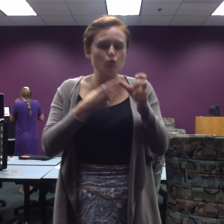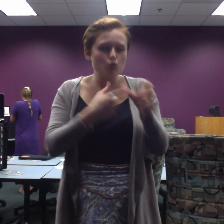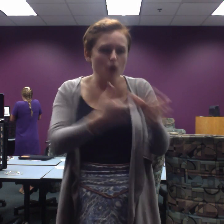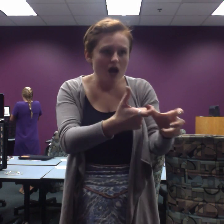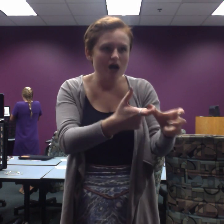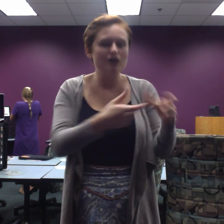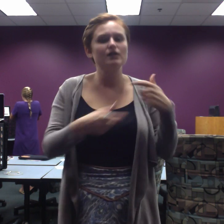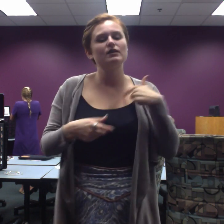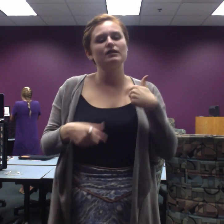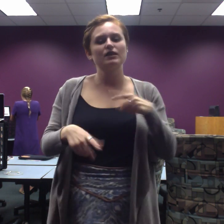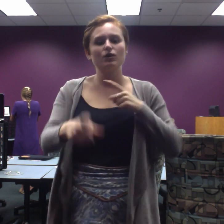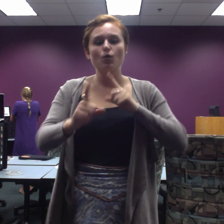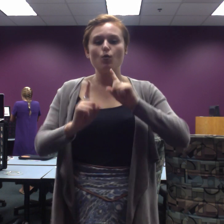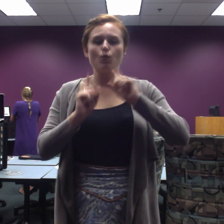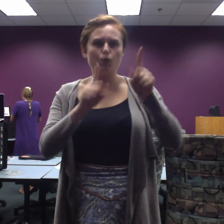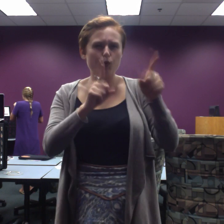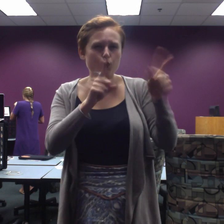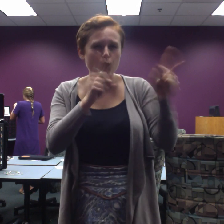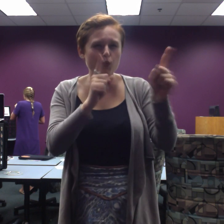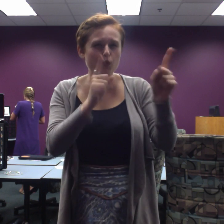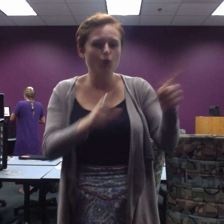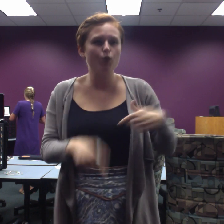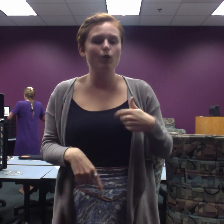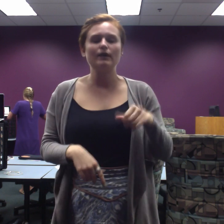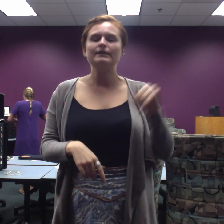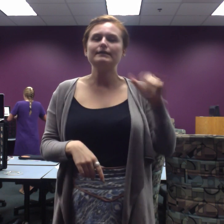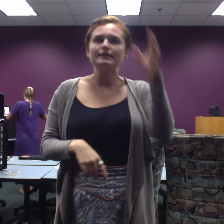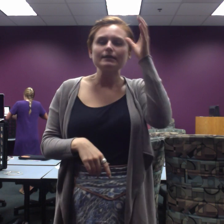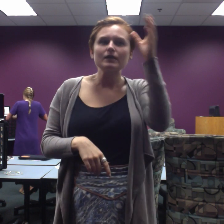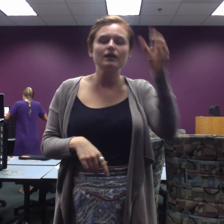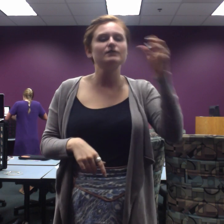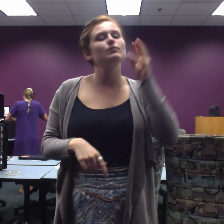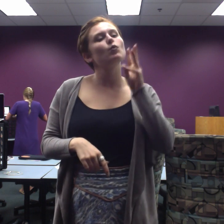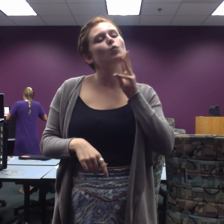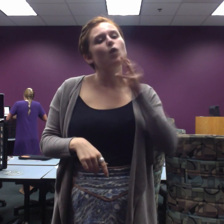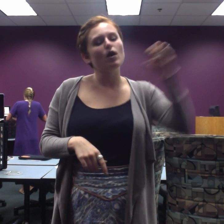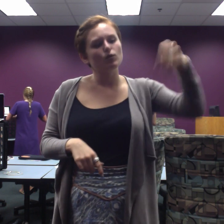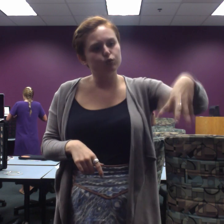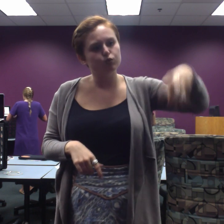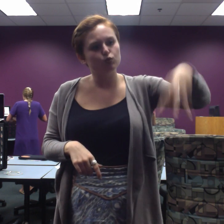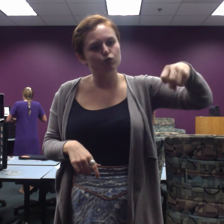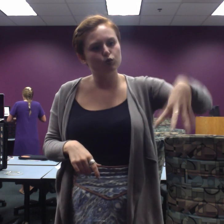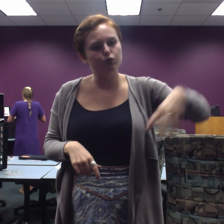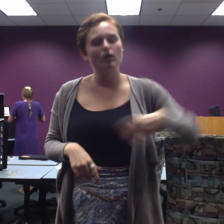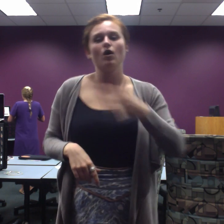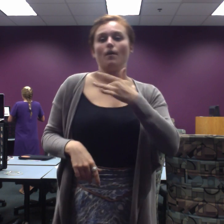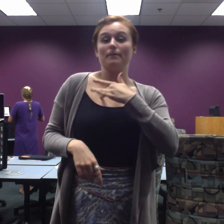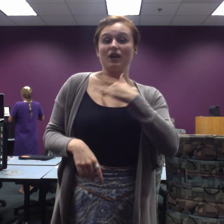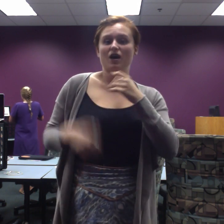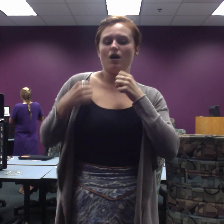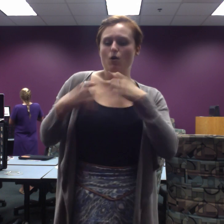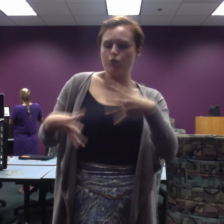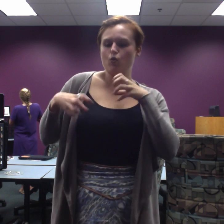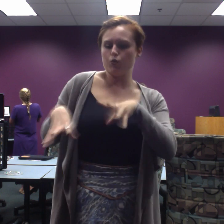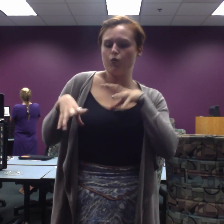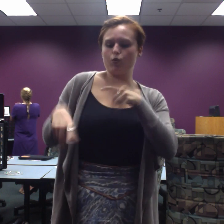you were pumping a lot of blood through your heart. Well, when you're resting, as we measured when you were just